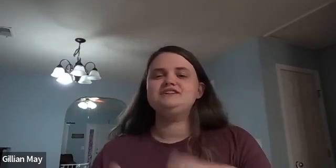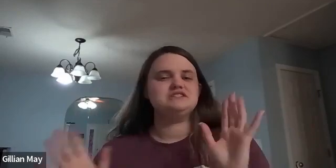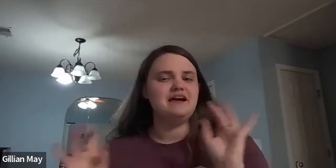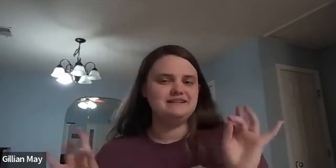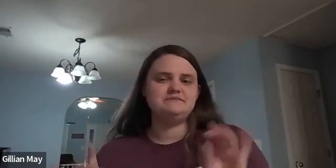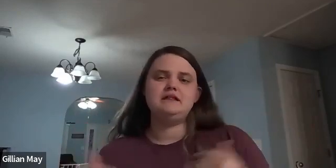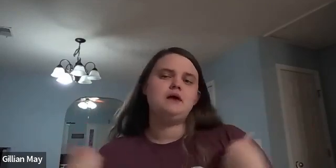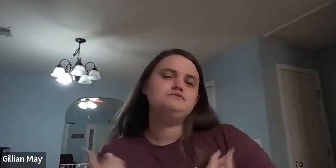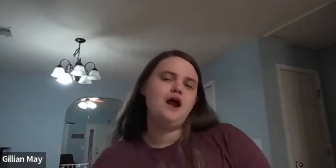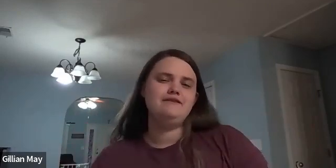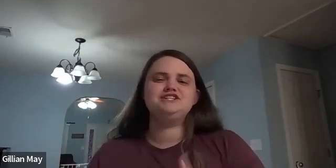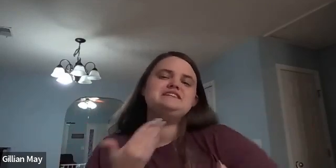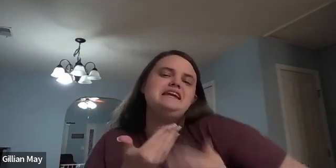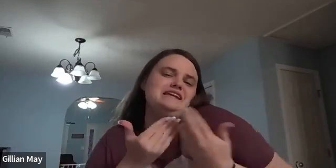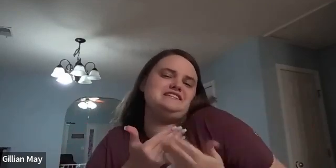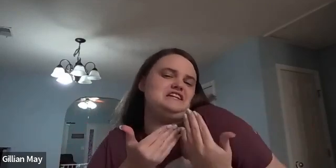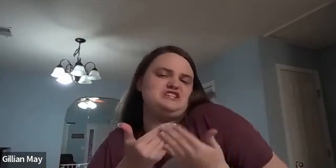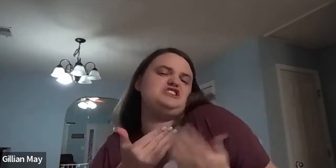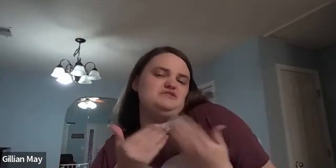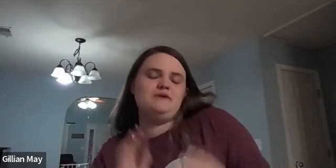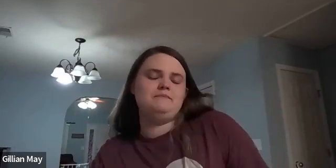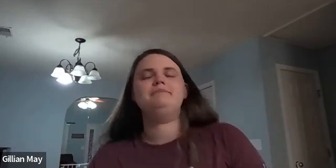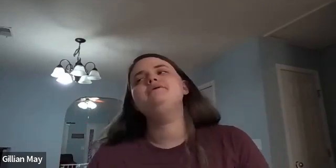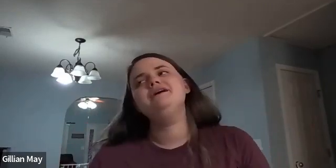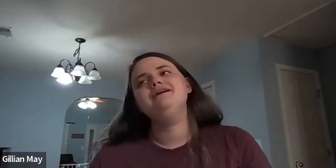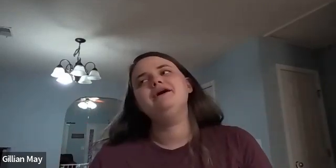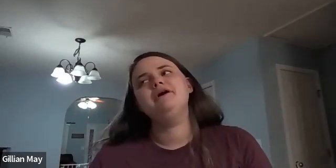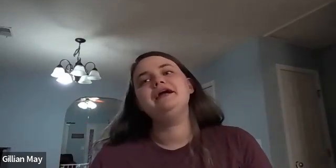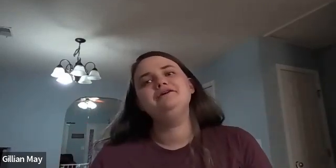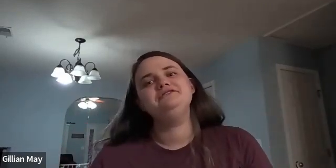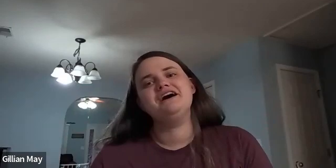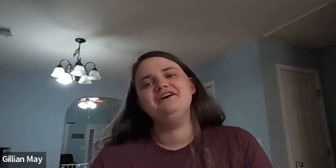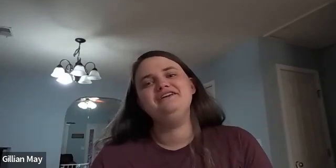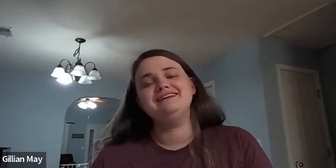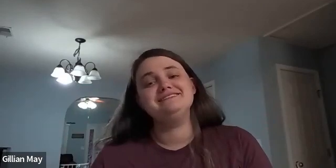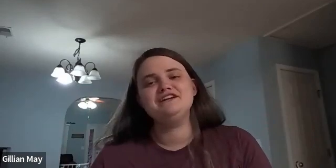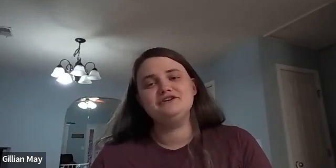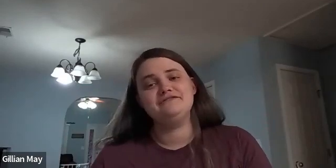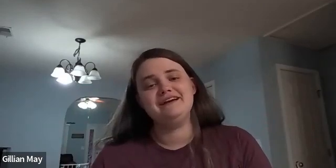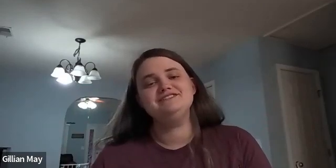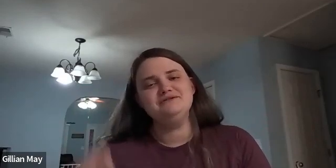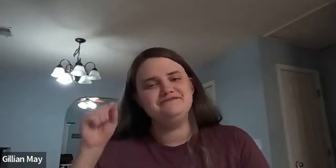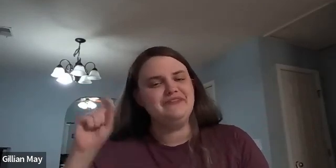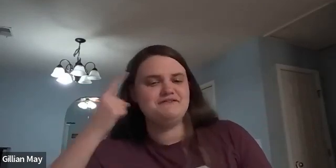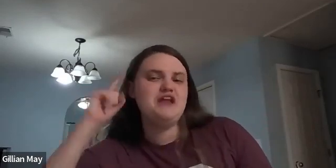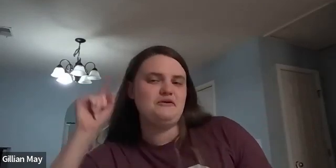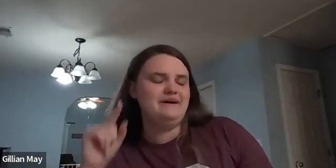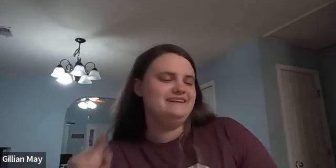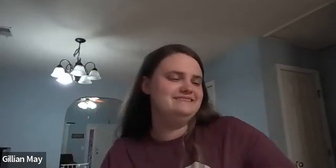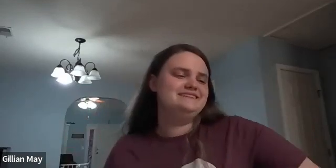just likes to be like, I'm tired. That's just an easy excuse for him. I'm like, boy, come on. I know you're tired. I can see it on your face. You can think of another one.